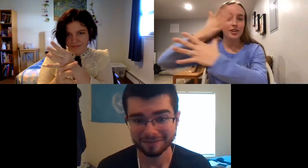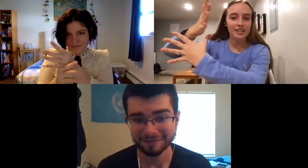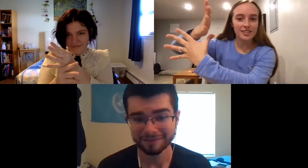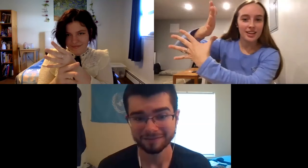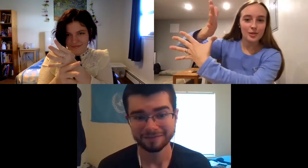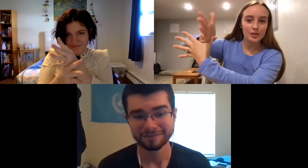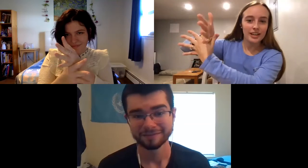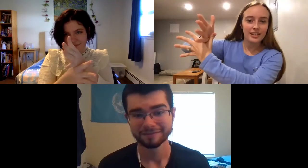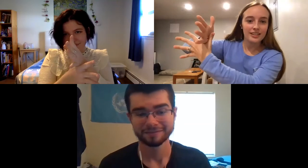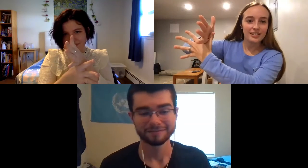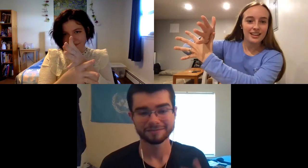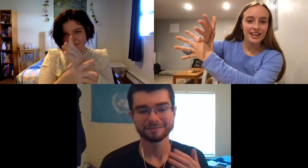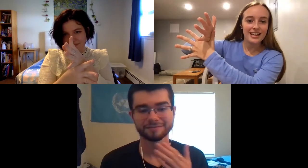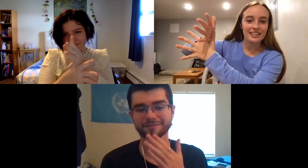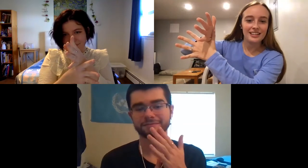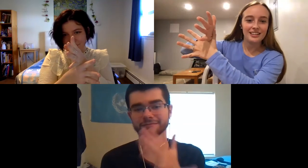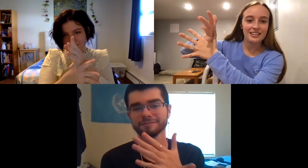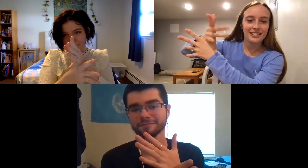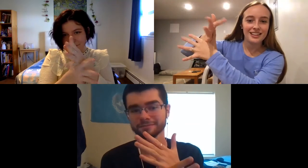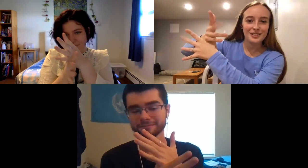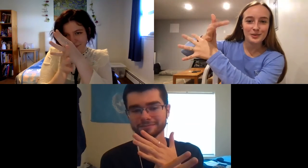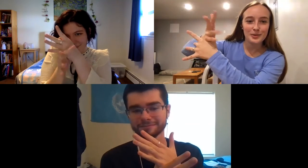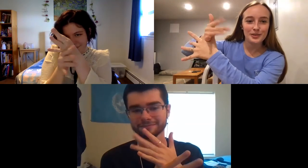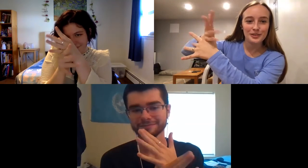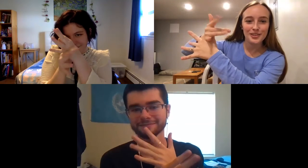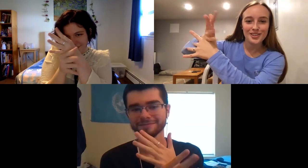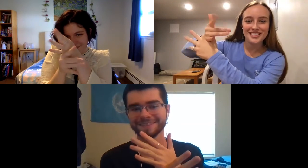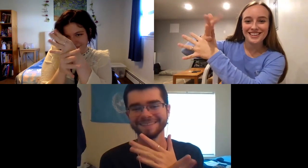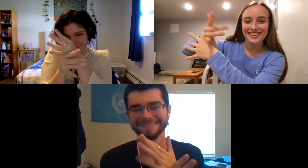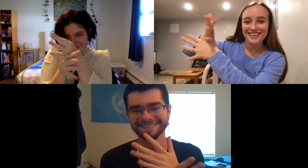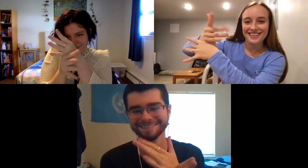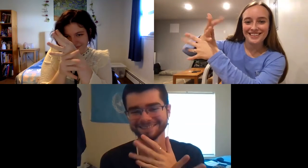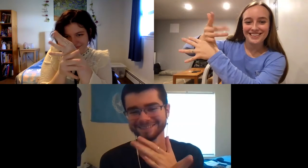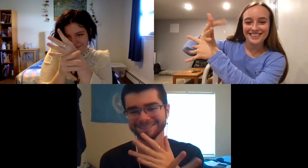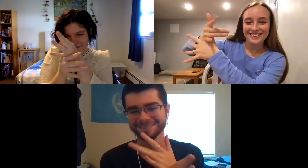going to put your hands together like that. And then, yeah, wiggle your fingers.